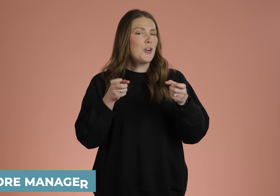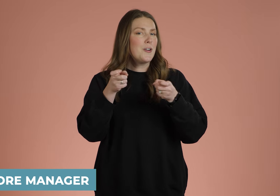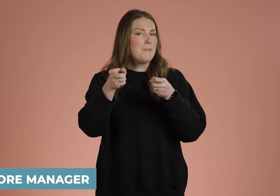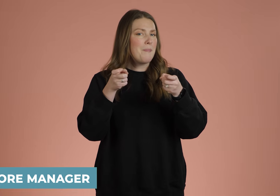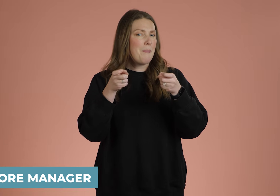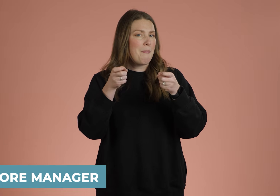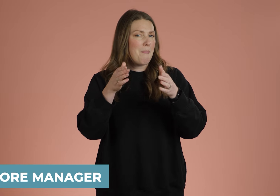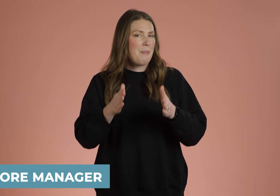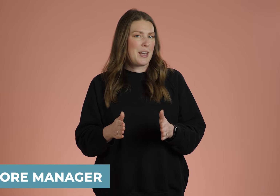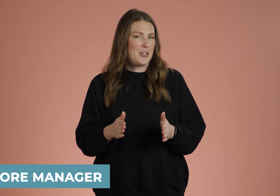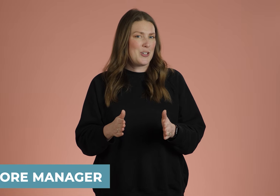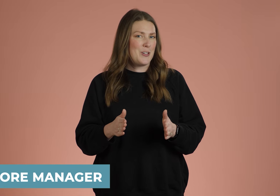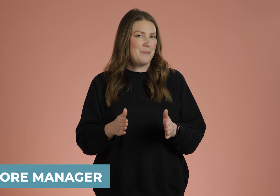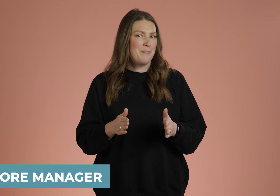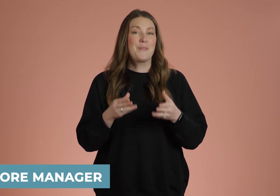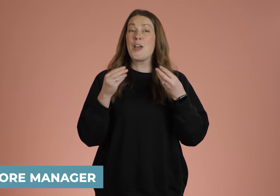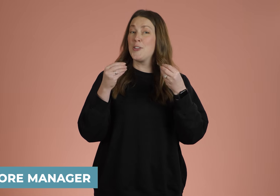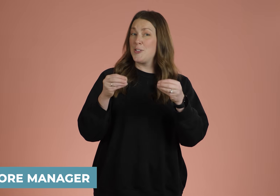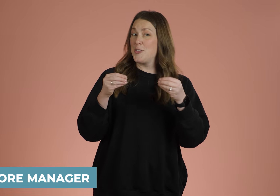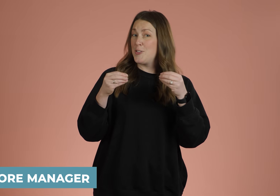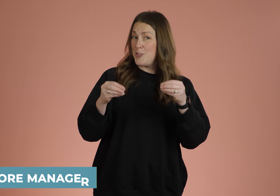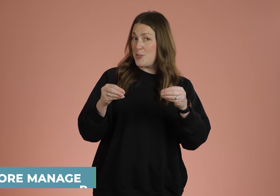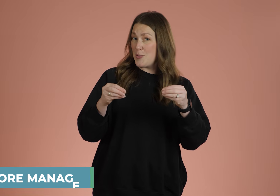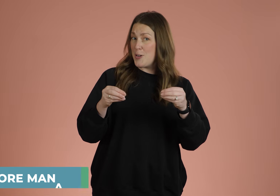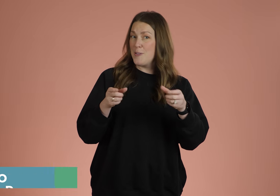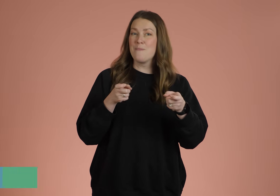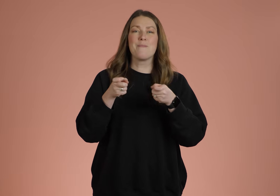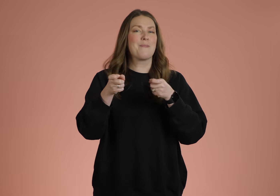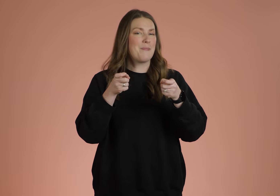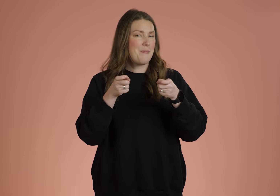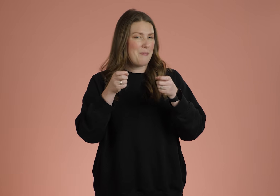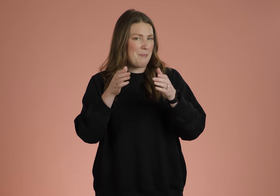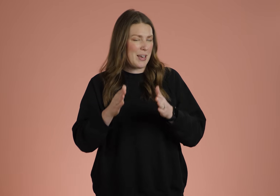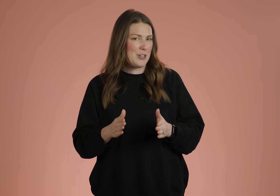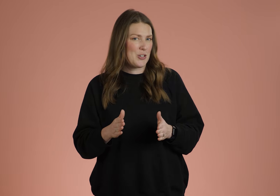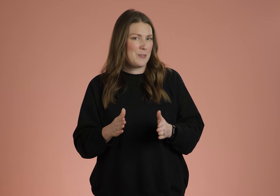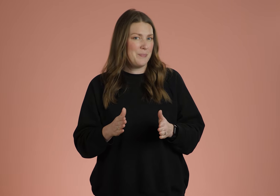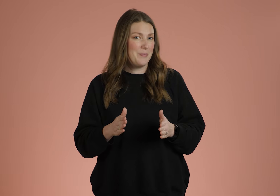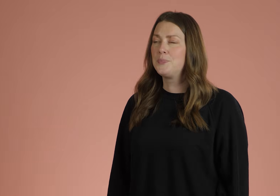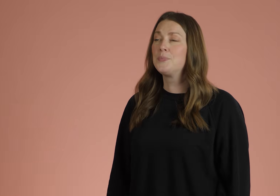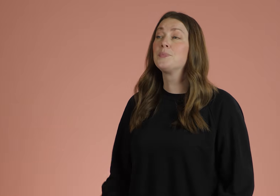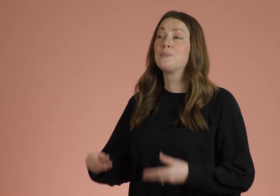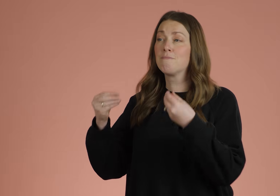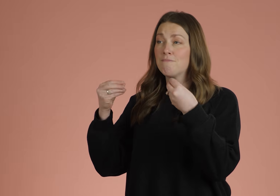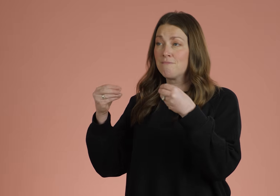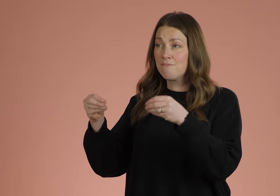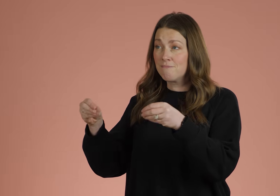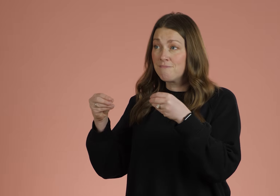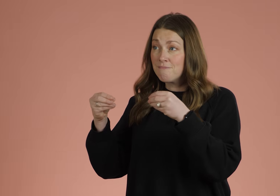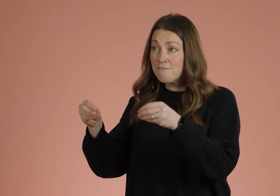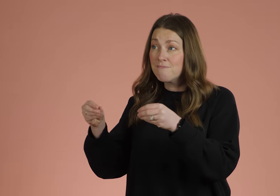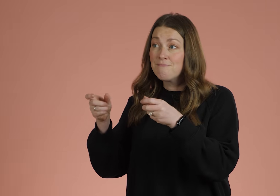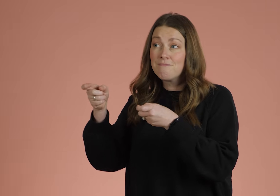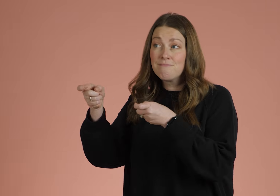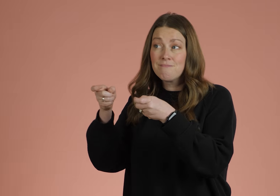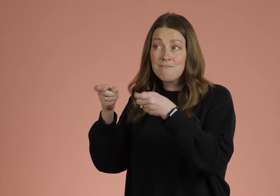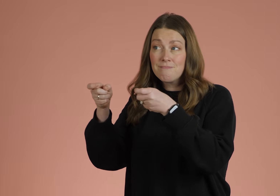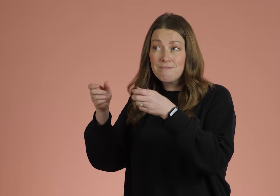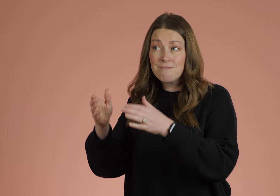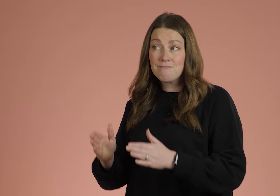Store manager. Store manager. The sign store and manage